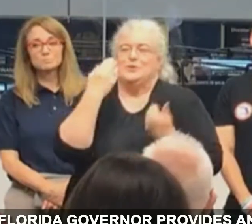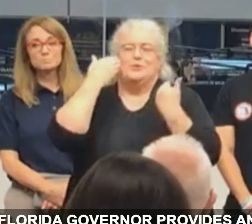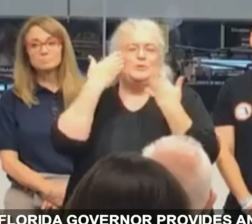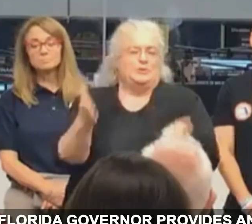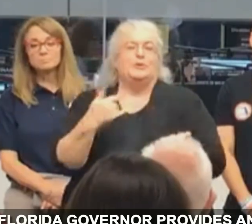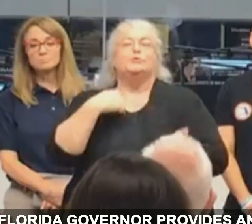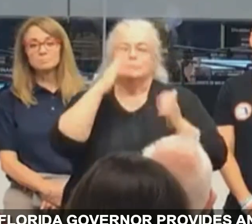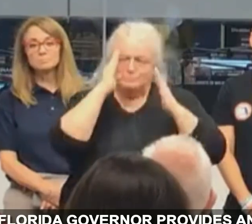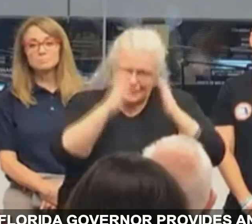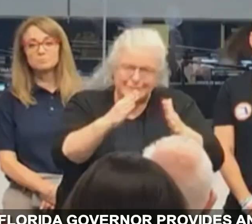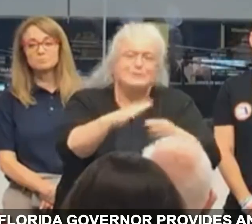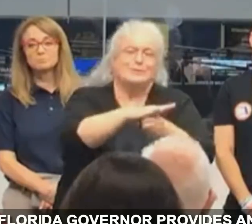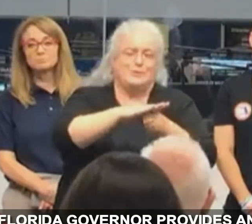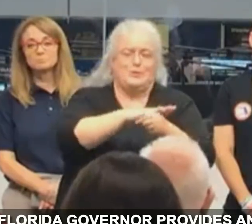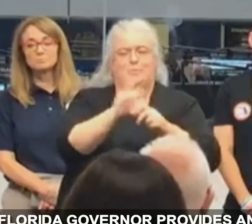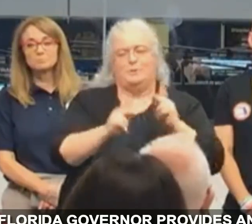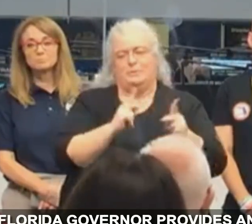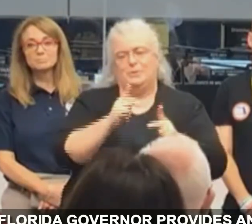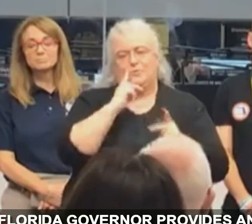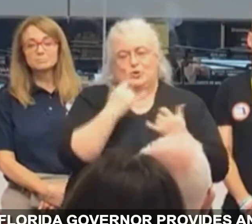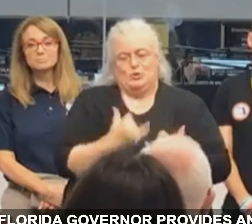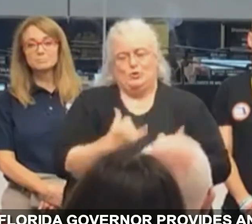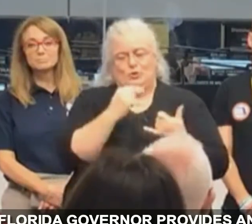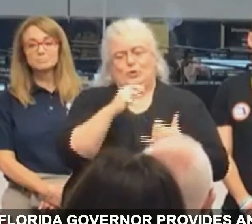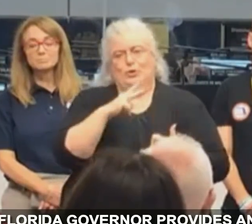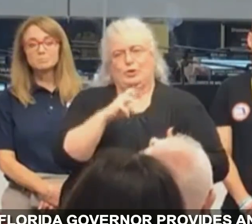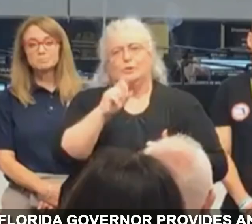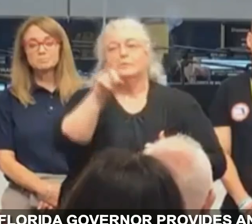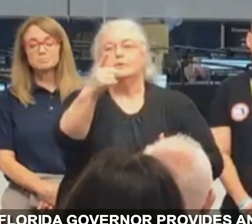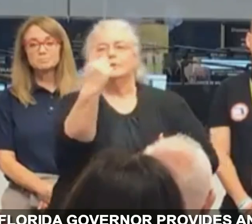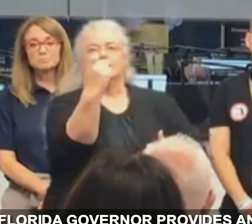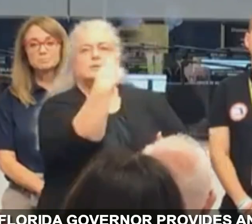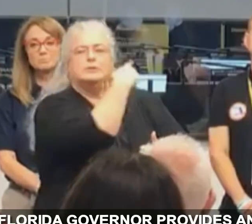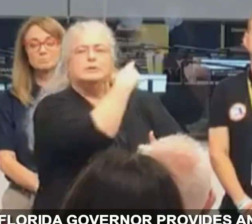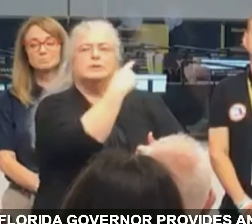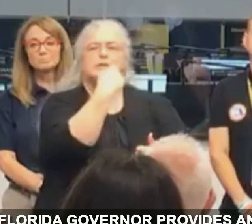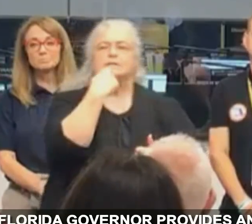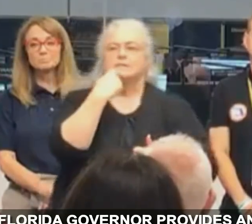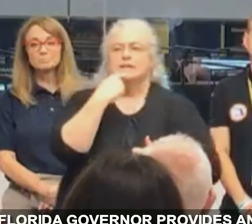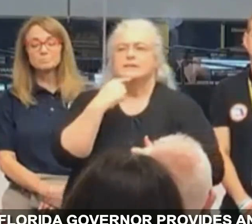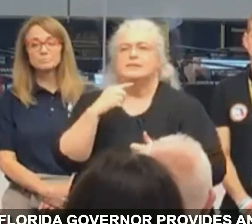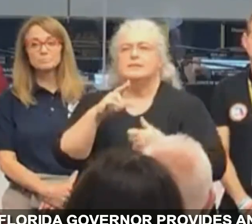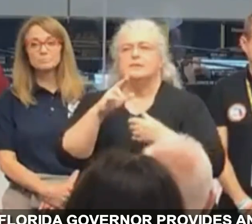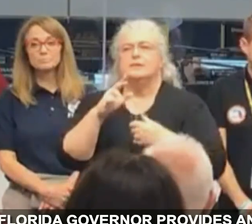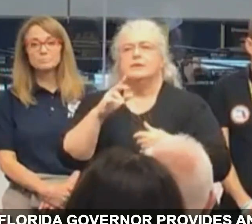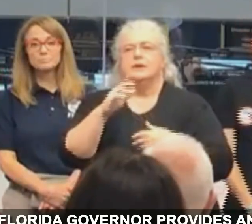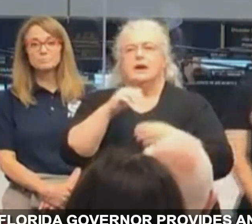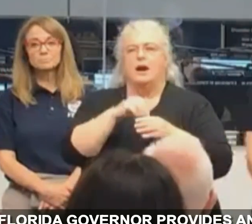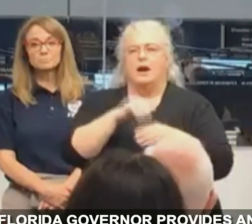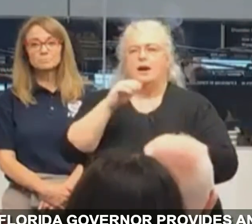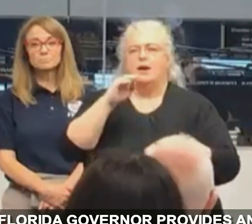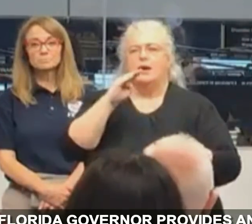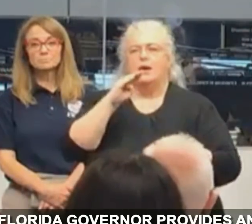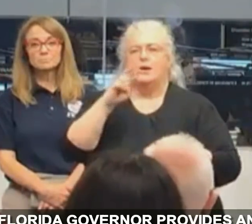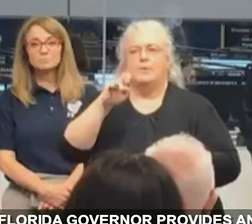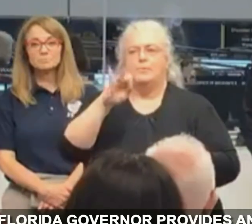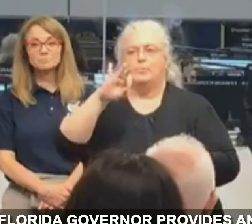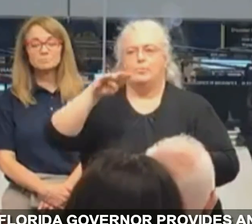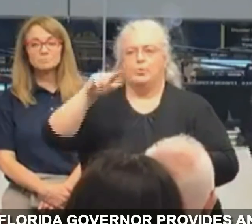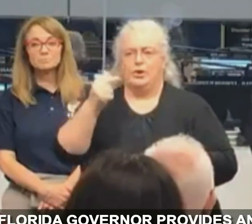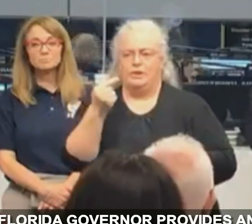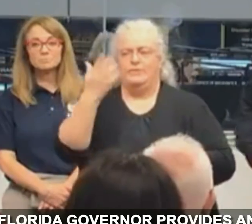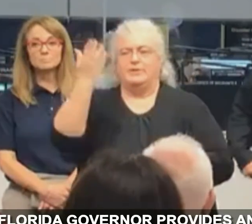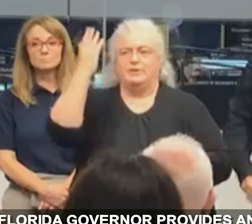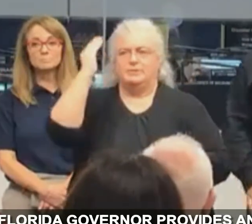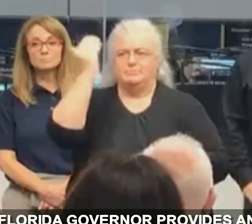Well, I wanted to ask Director Moskowitz, during the briefing that was mentioned that Hurricane Andrew was expected to make the same turn this storm's expected